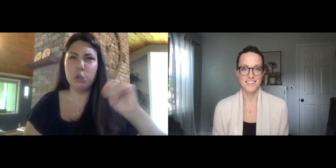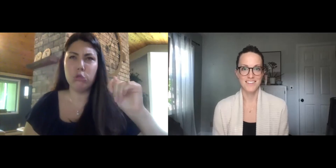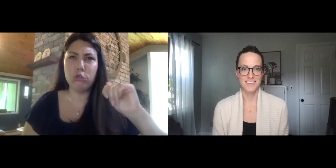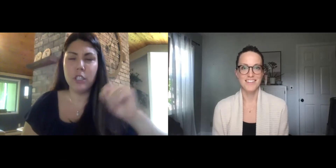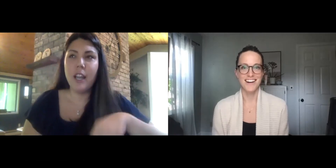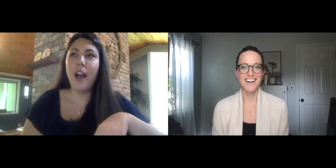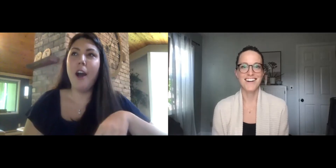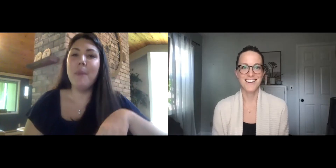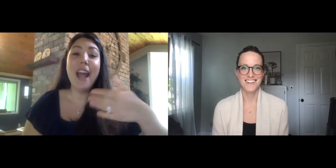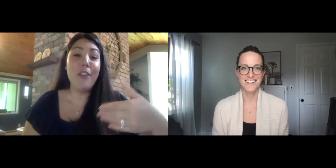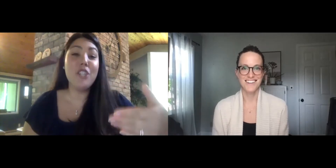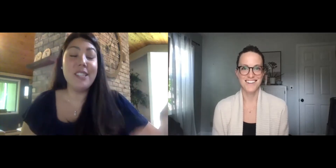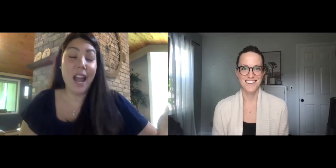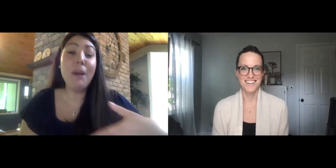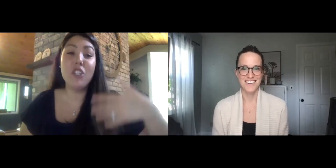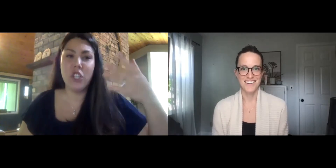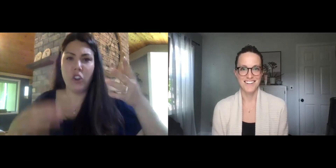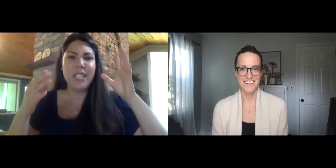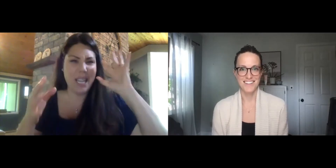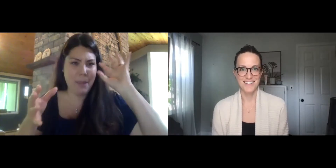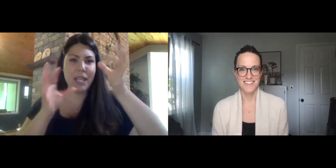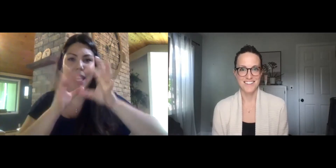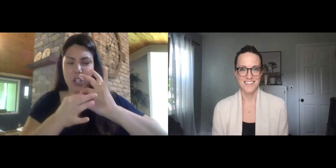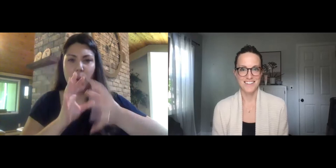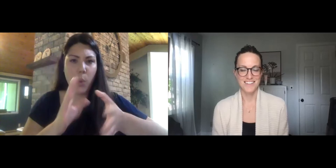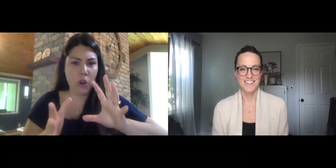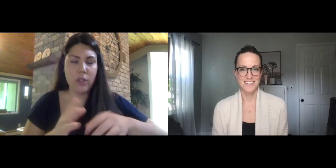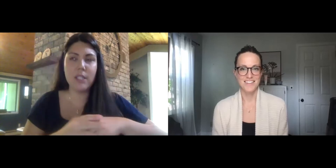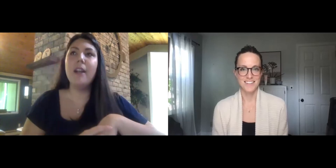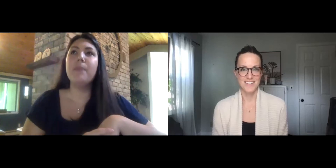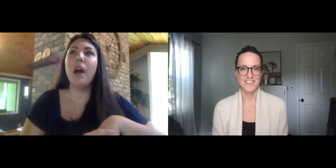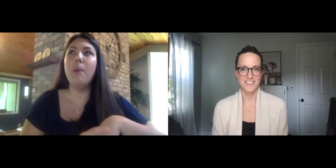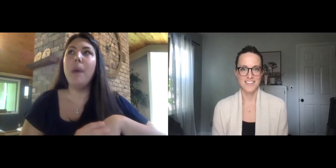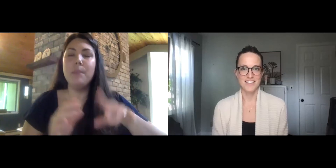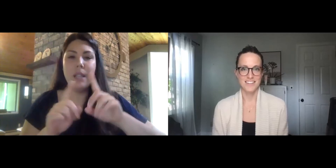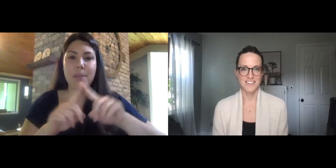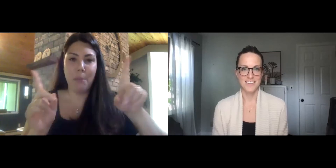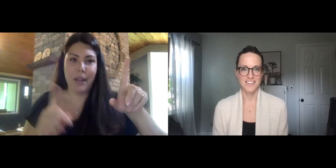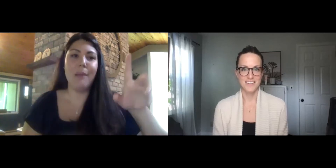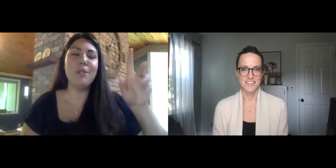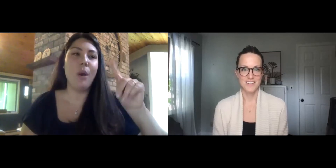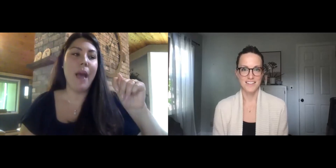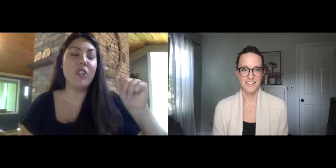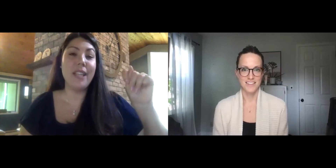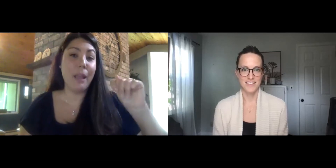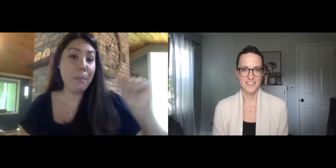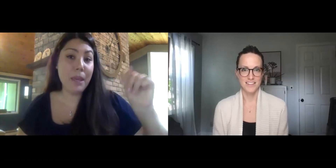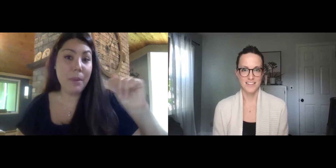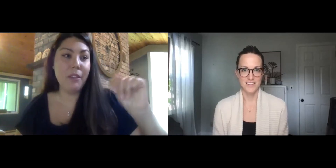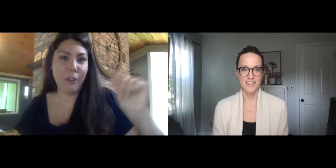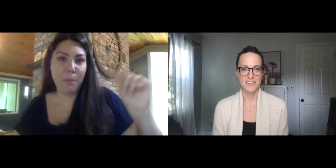go. Yeah. And now that she's 9 months and she's starting to make the connection with words, I'm separating them. So I'm actually